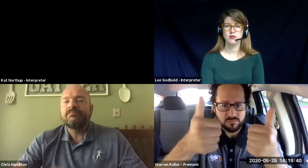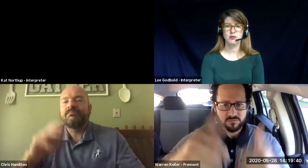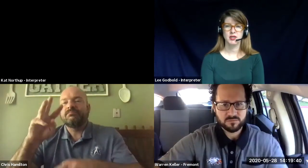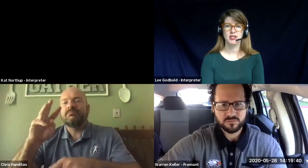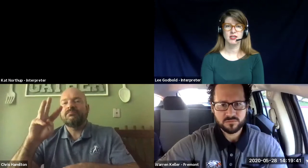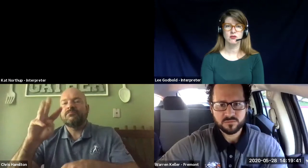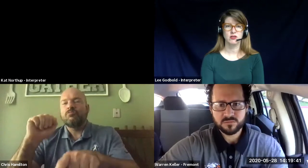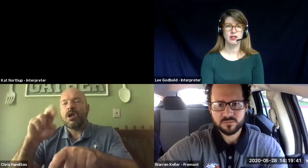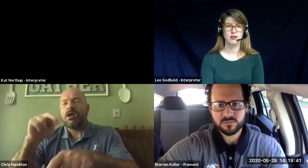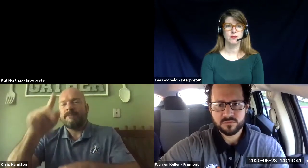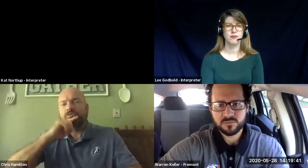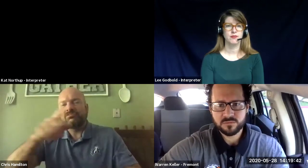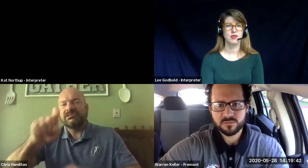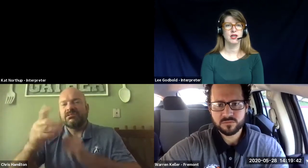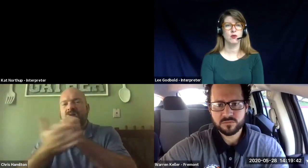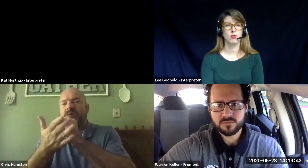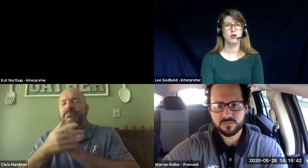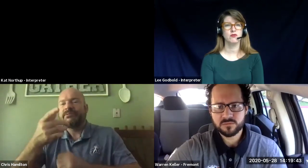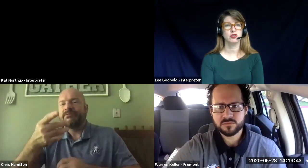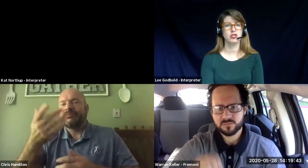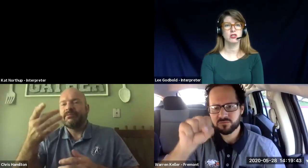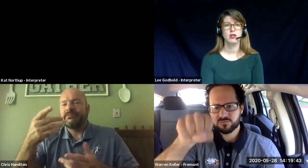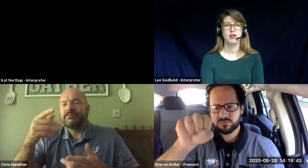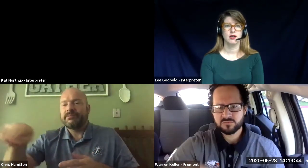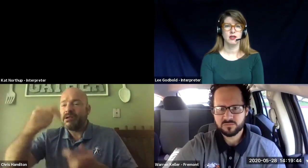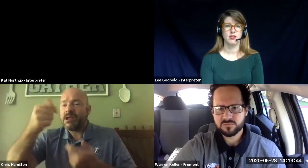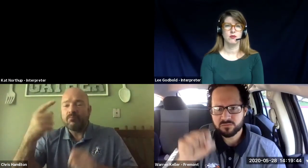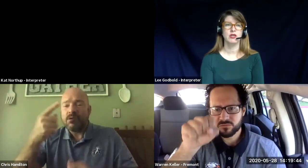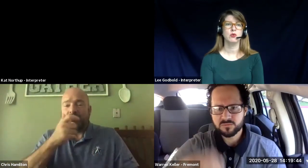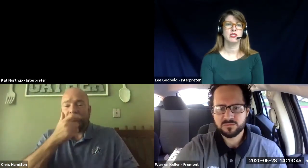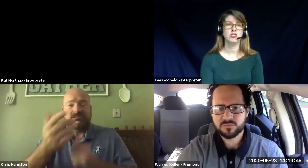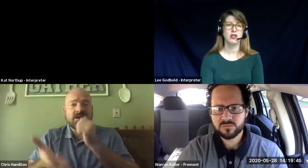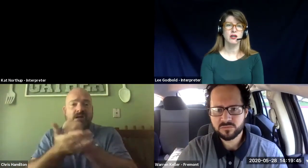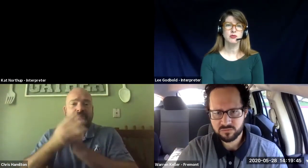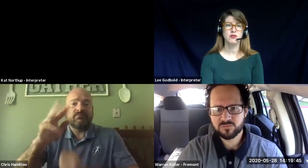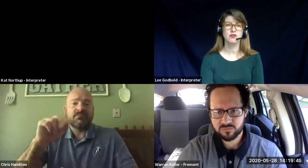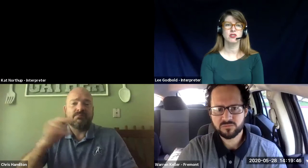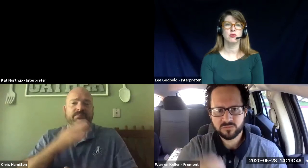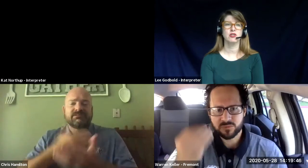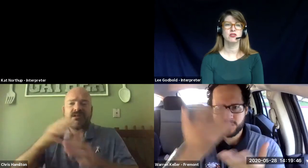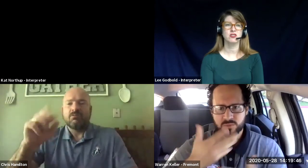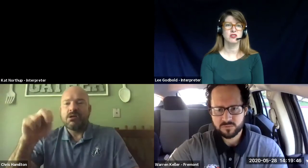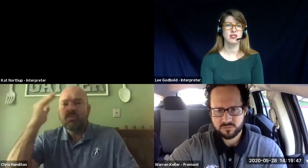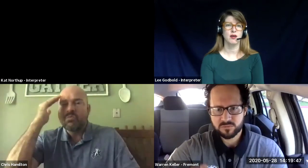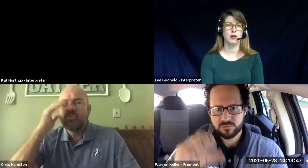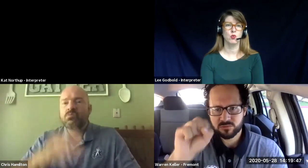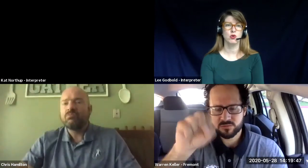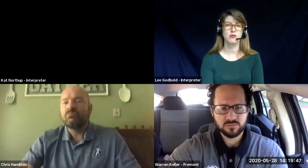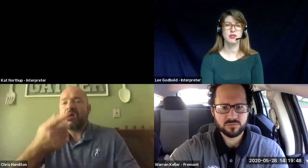to me, I could get those all together. Yeah, Warren, for sure. He will need your help. So if there's anyone who's interested in helping Warren, please